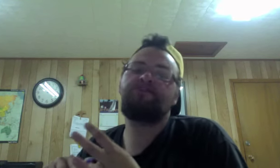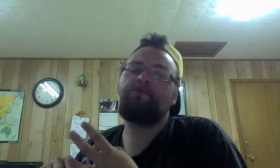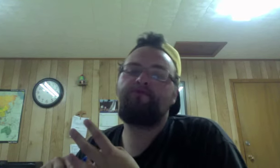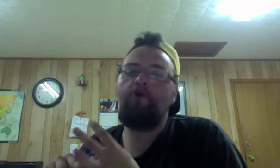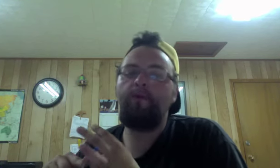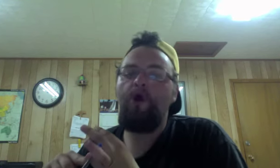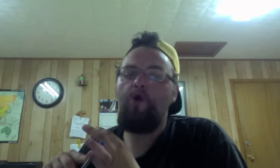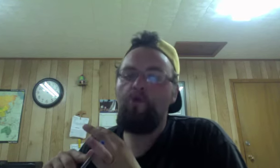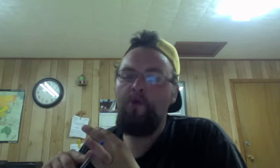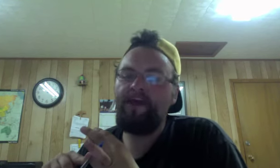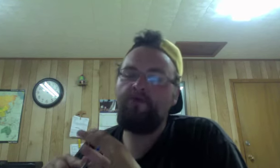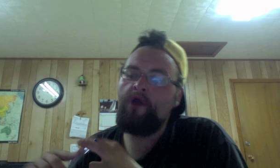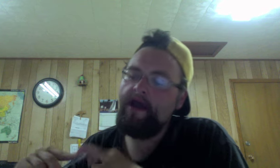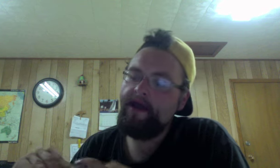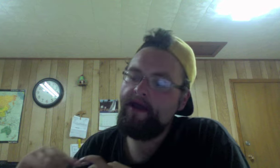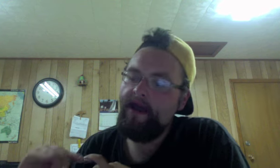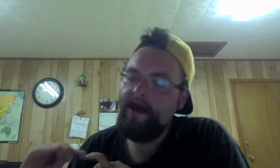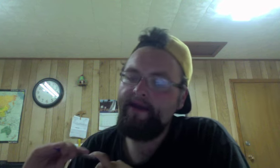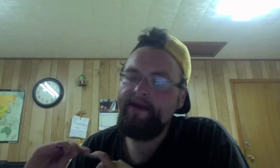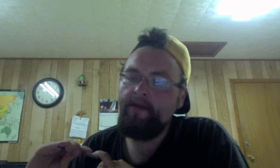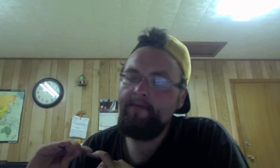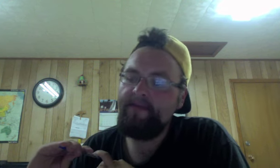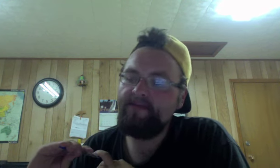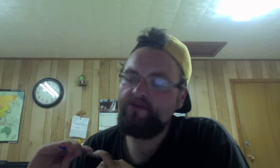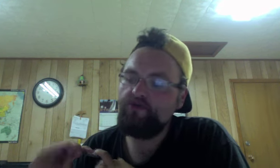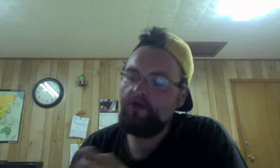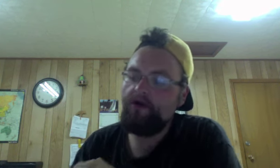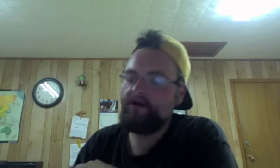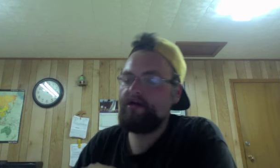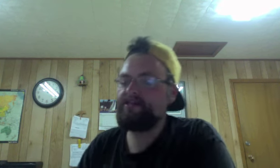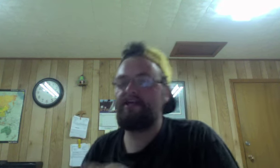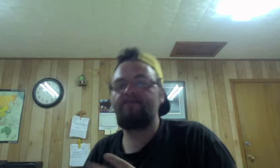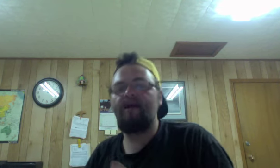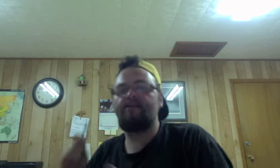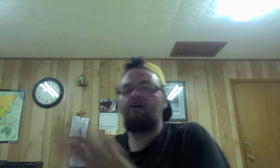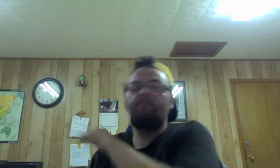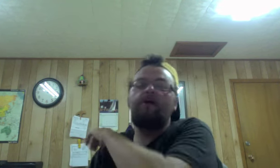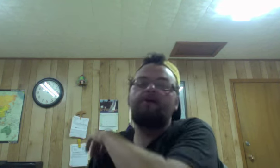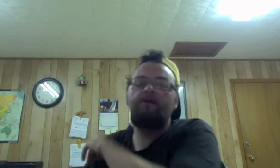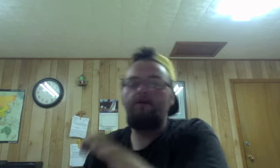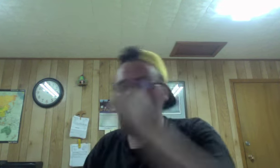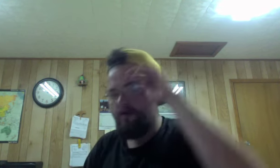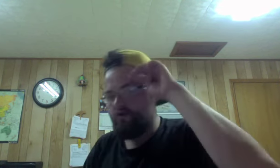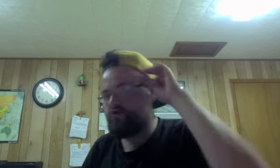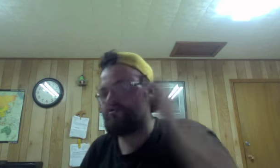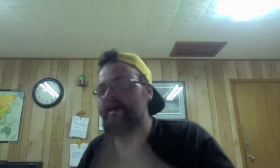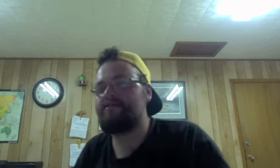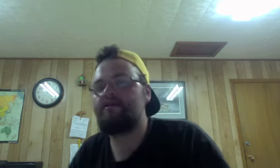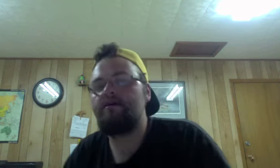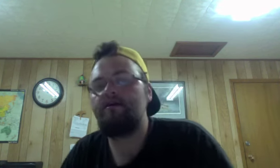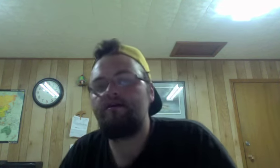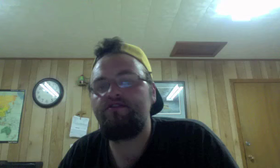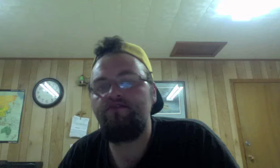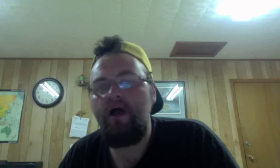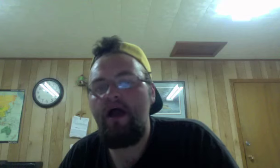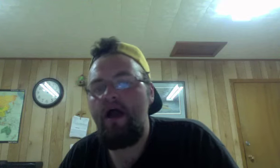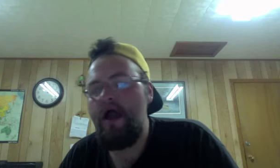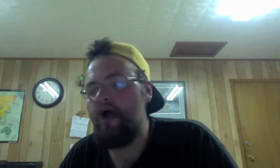perform Ricky Ray and beat the Toronto Argonauts and I expect the young buck Drew Tate to out